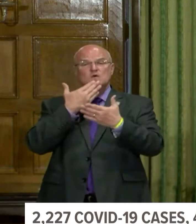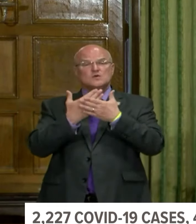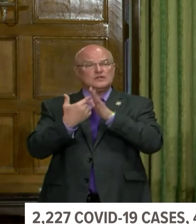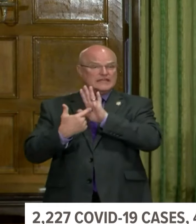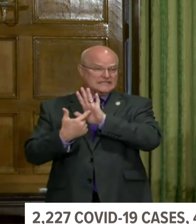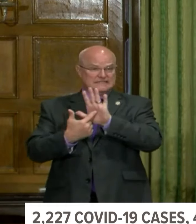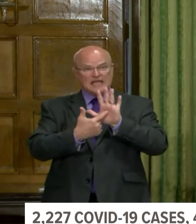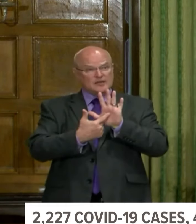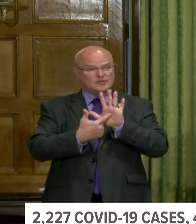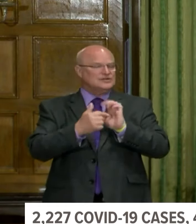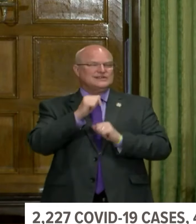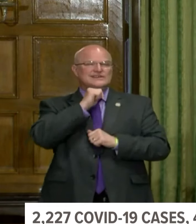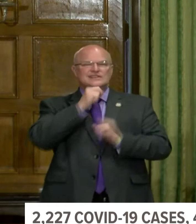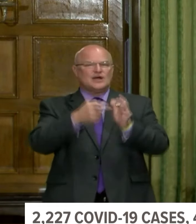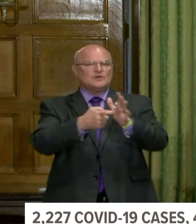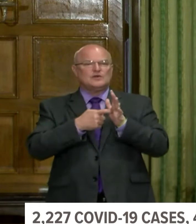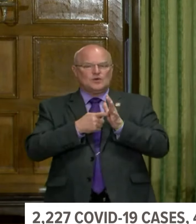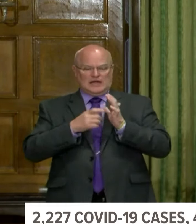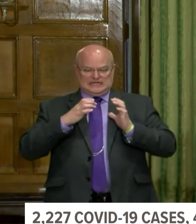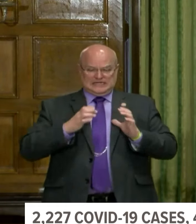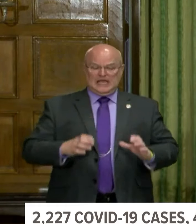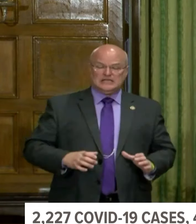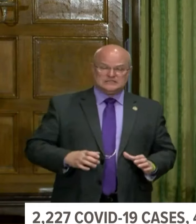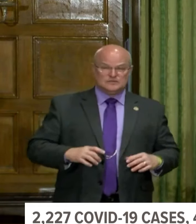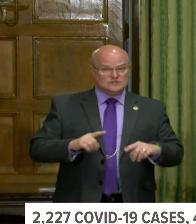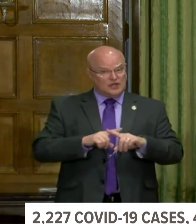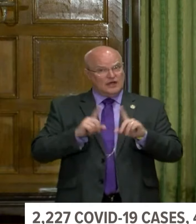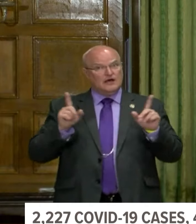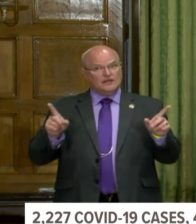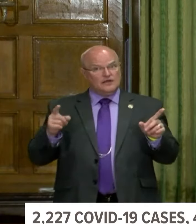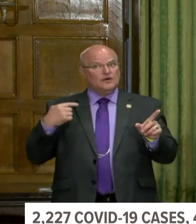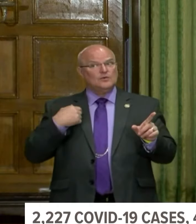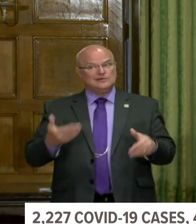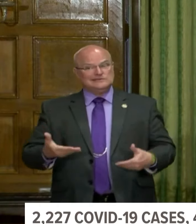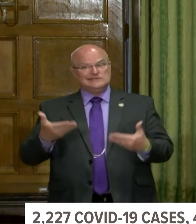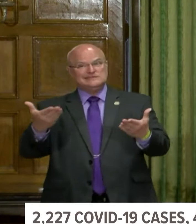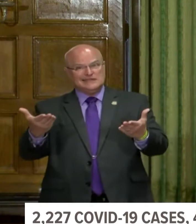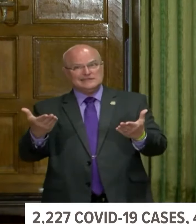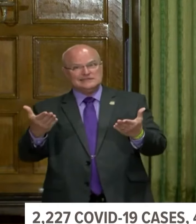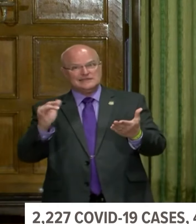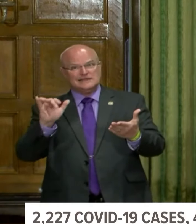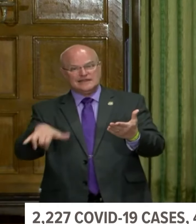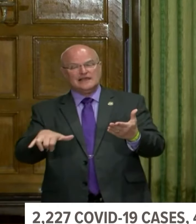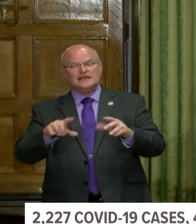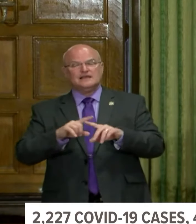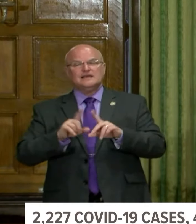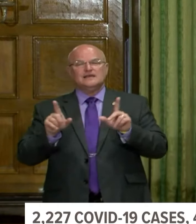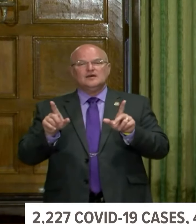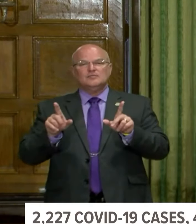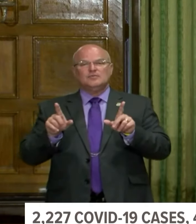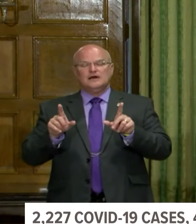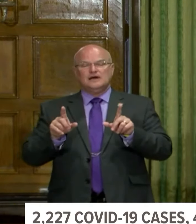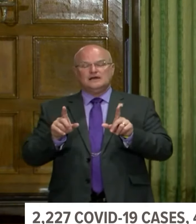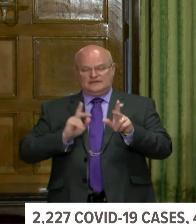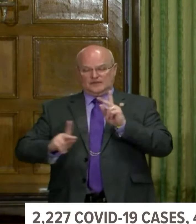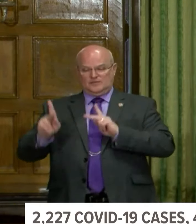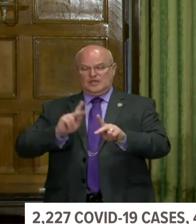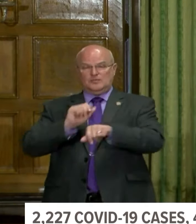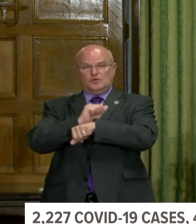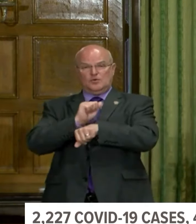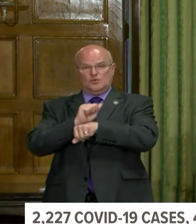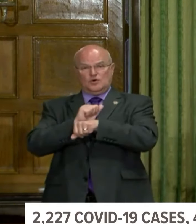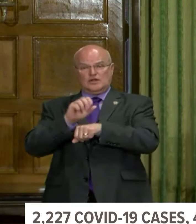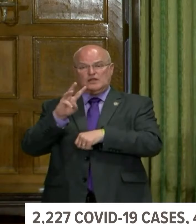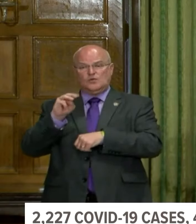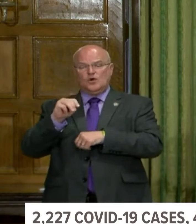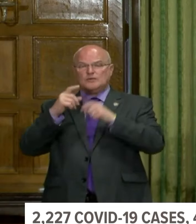example, not requiring customers, although we're suggesting that be the case, but their personnel wearing